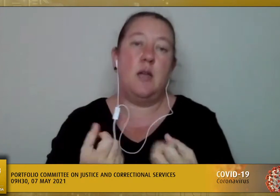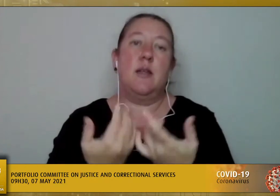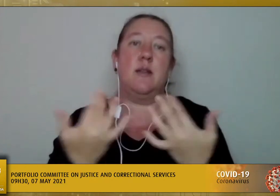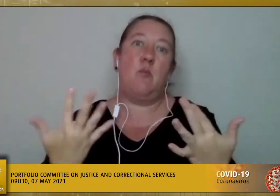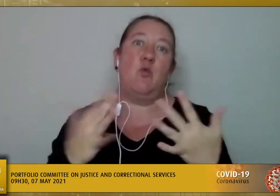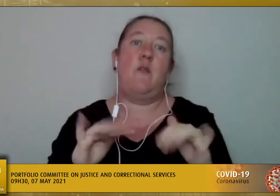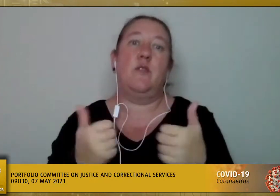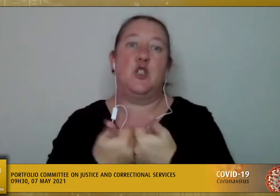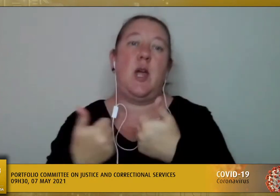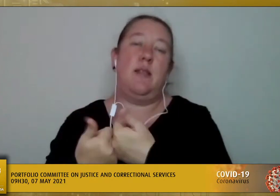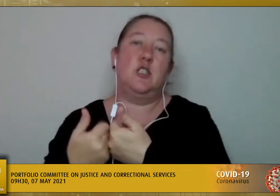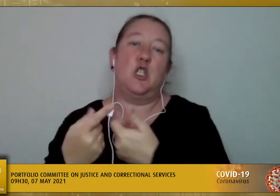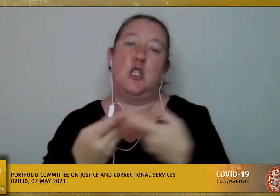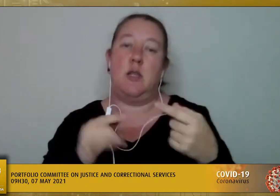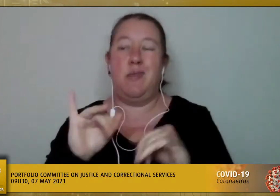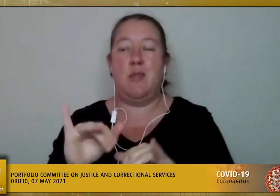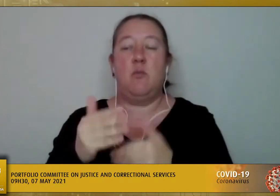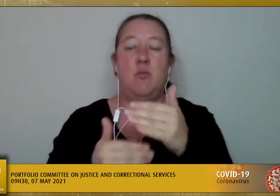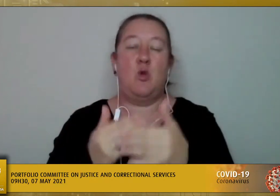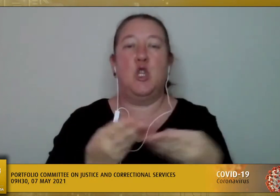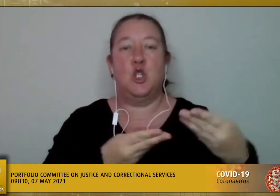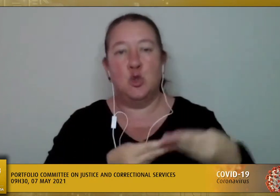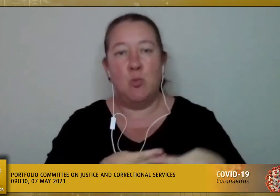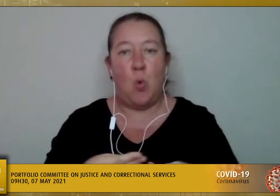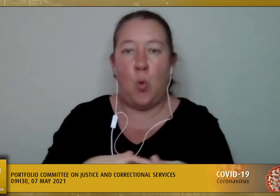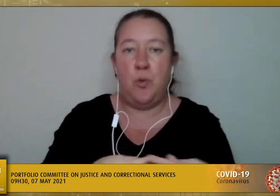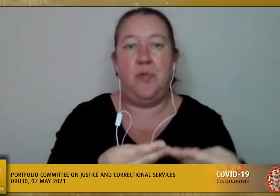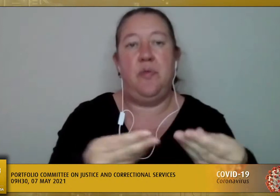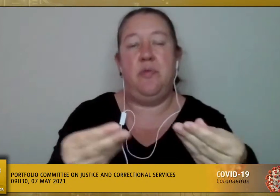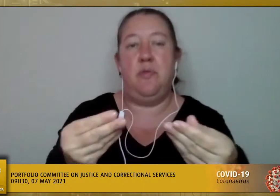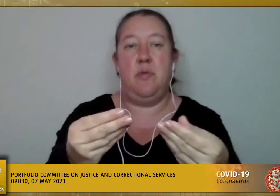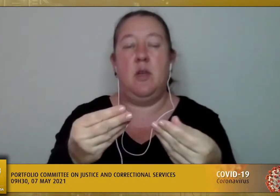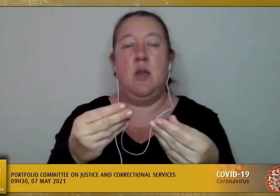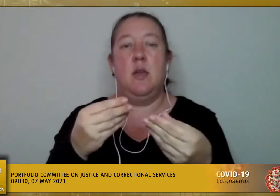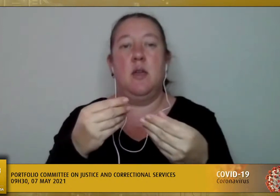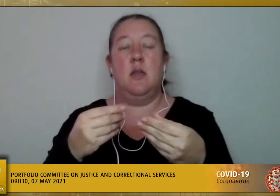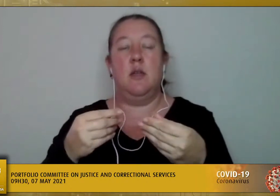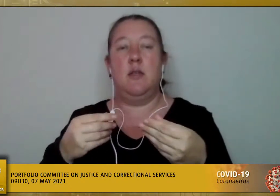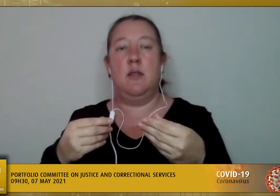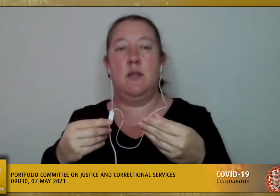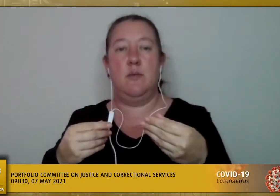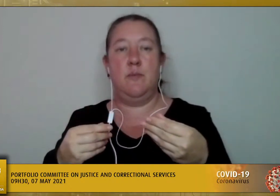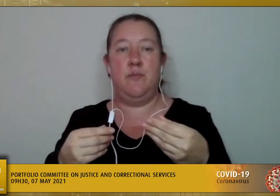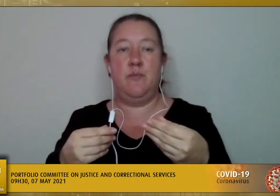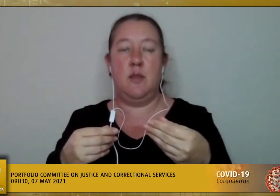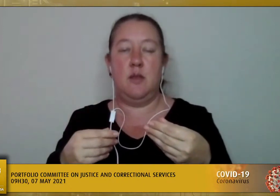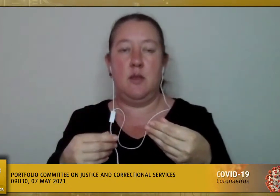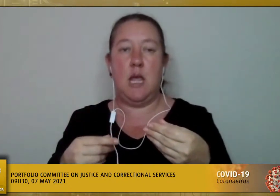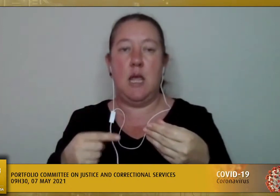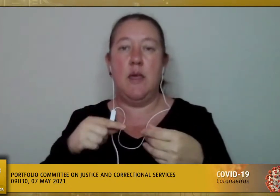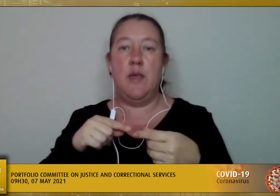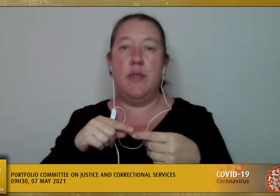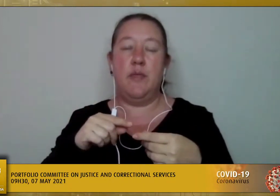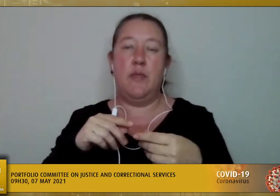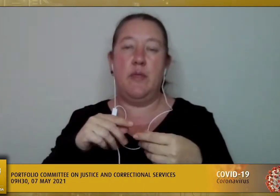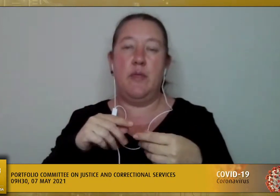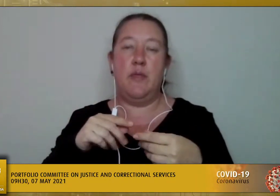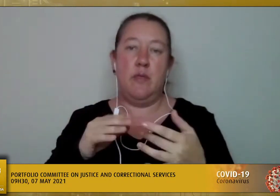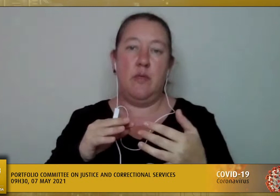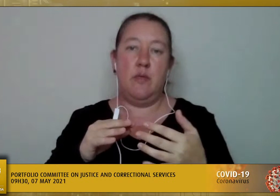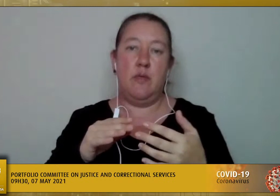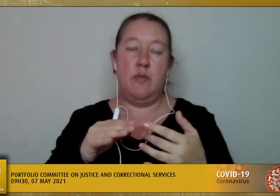challenges in smoothing that process over um the the the the aspect around um